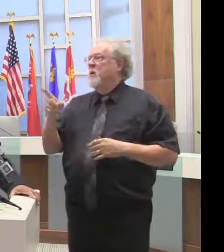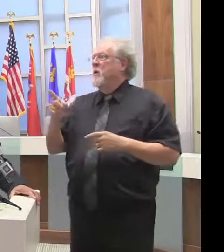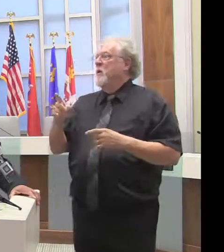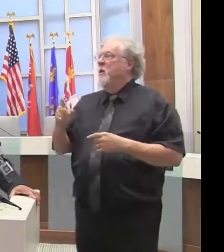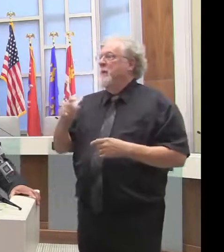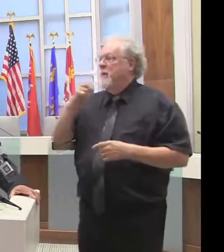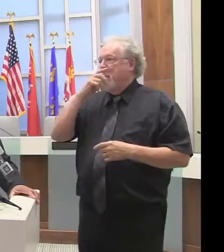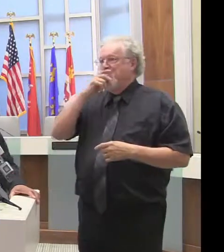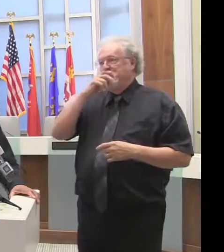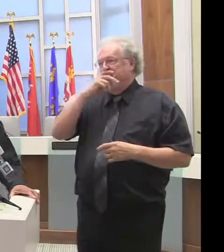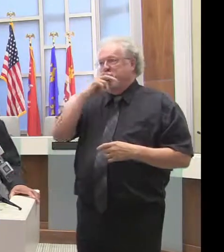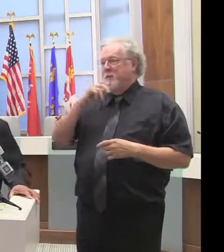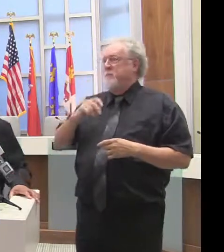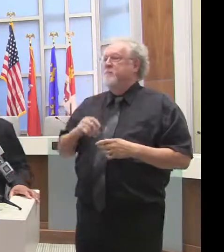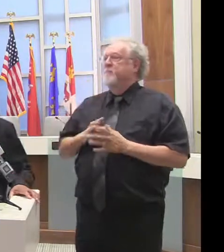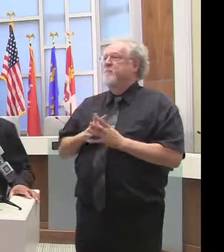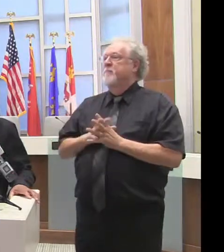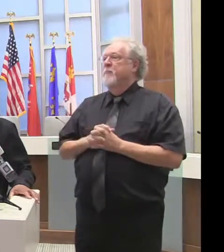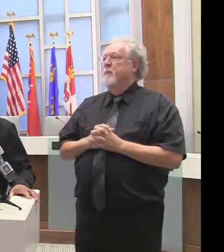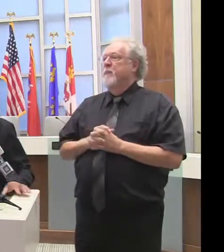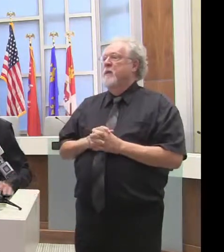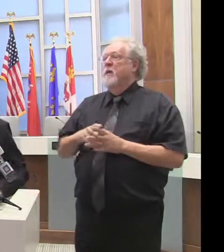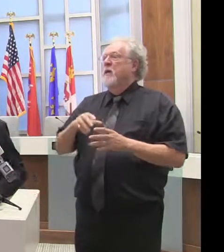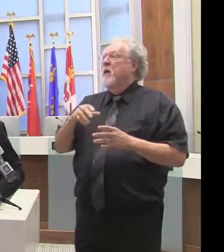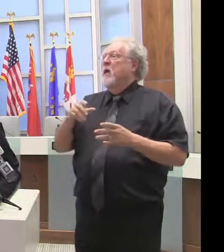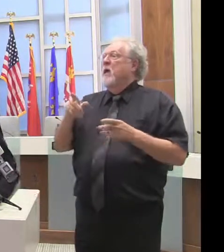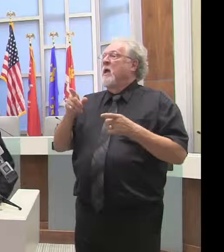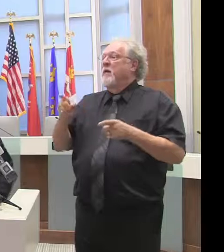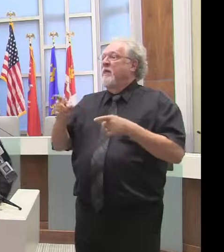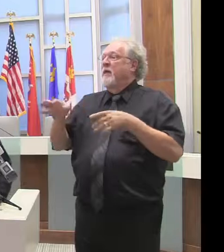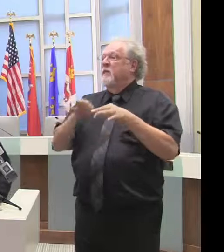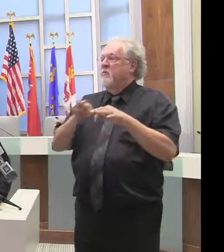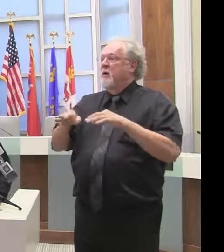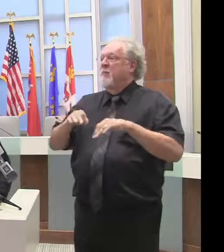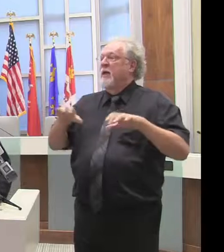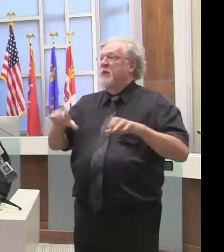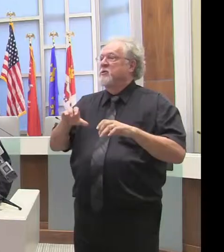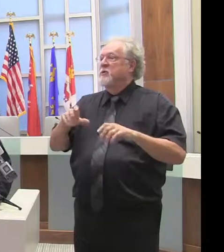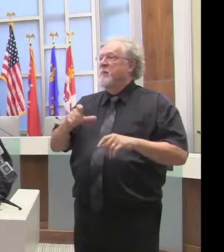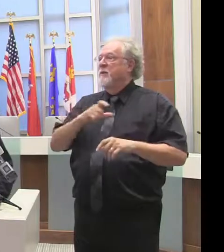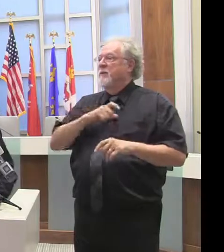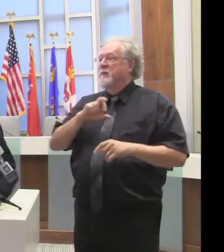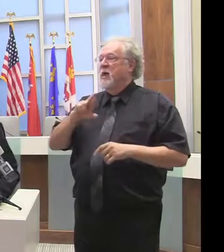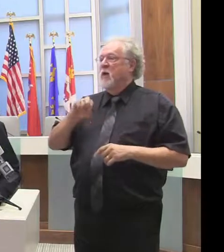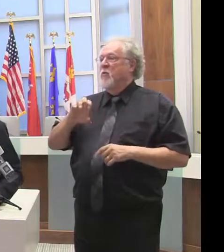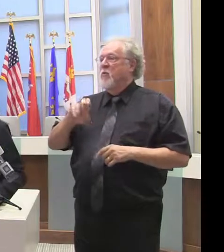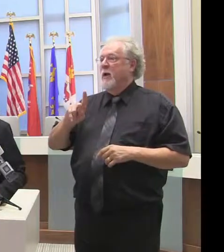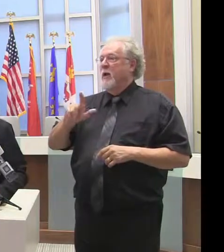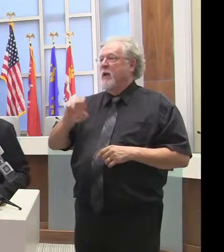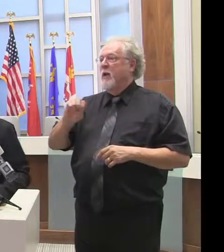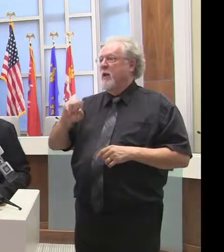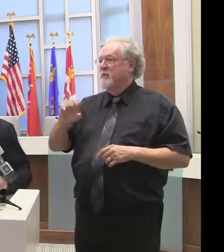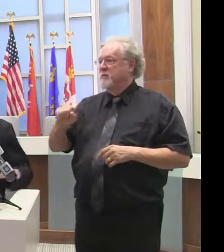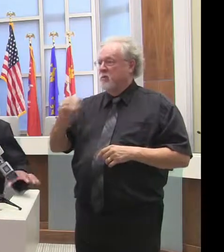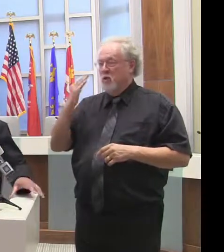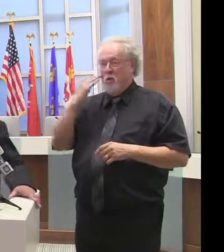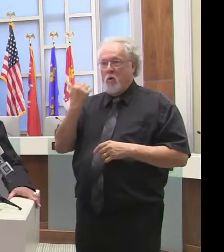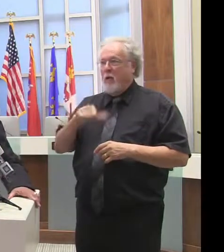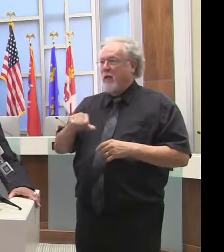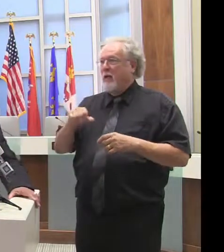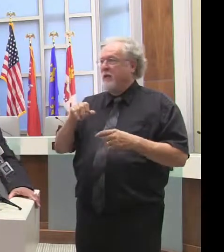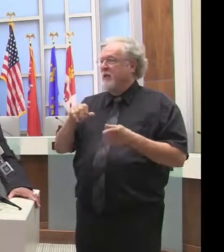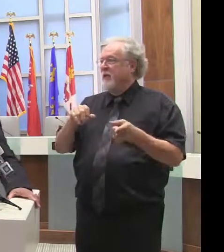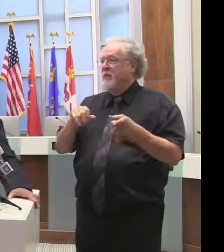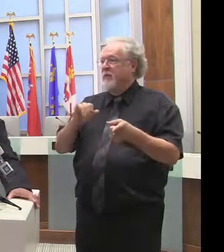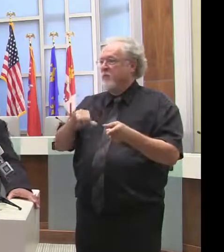they in not so many words, described the actions of the police officers as reckless, do you know any status on those police officers? Will